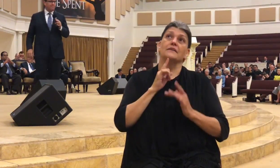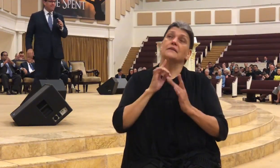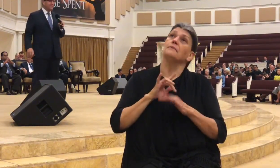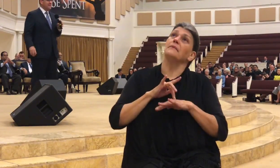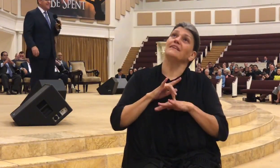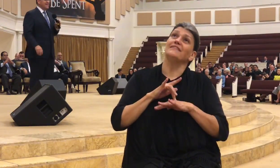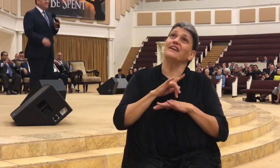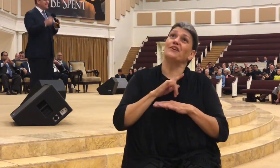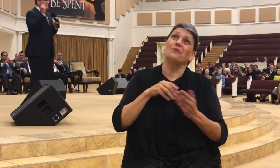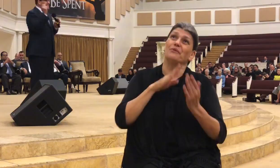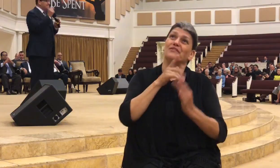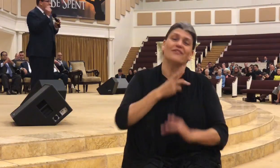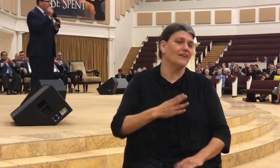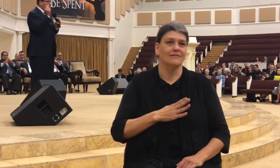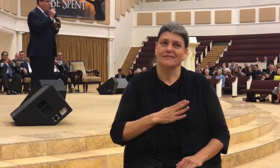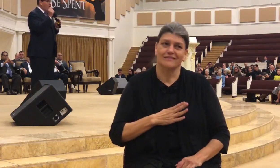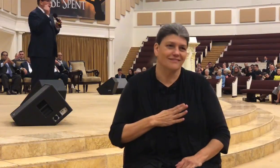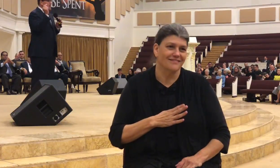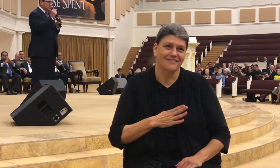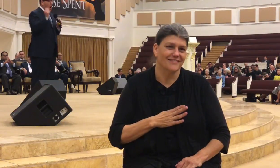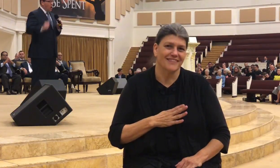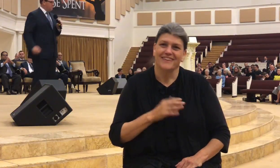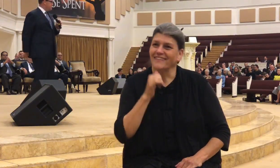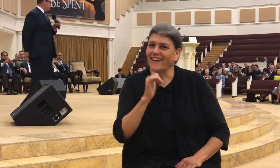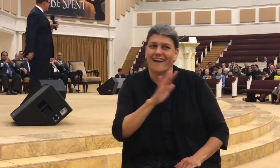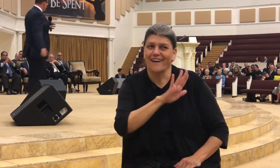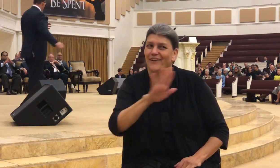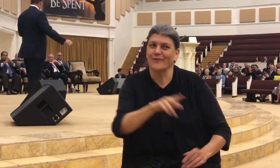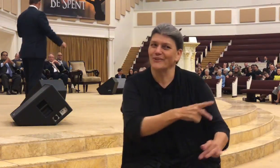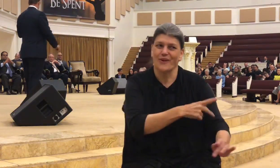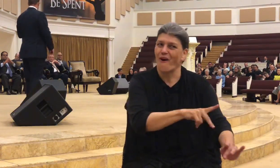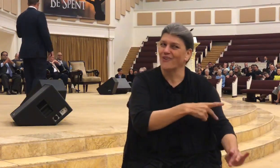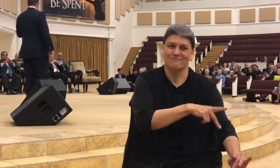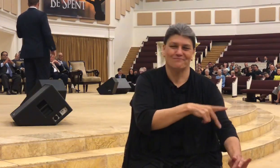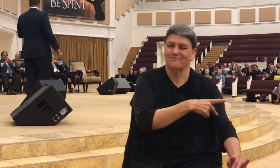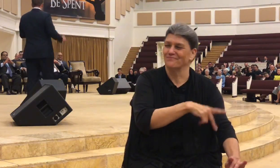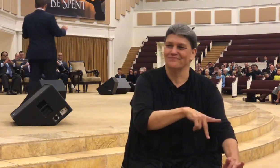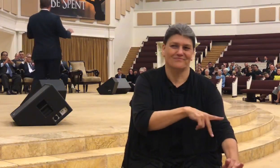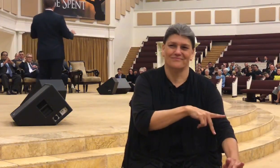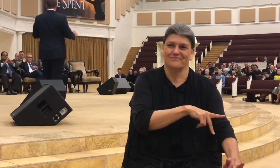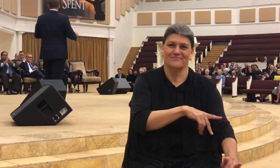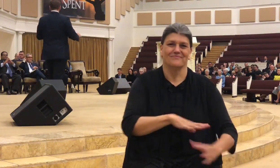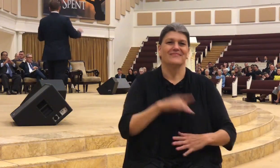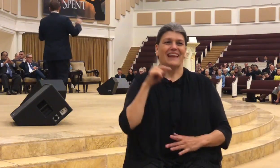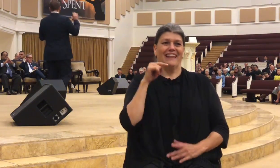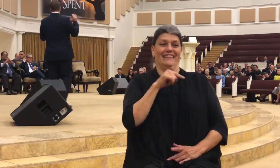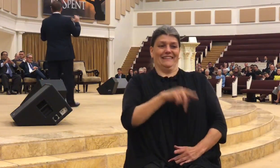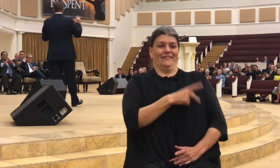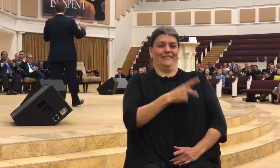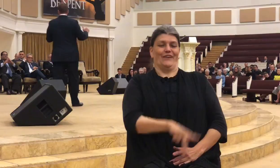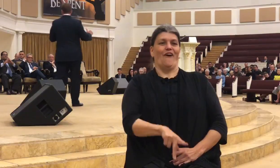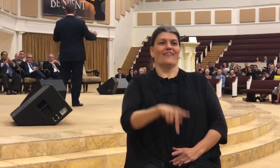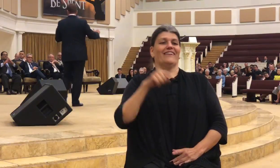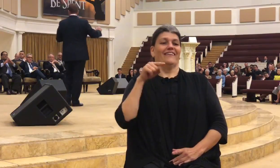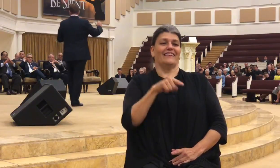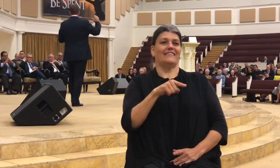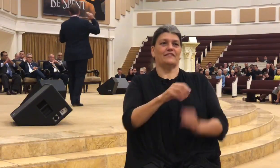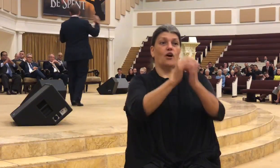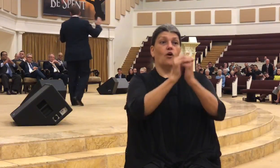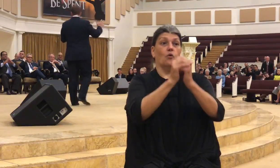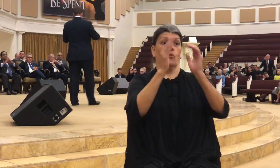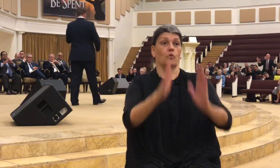God, this is not your song. Because this is a worship